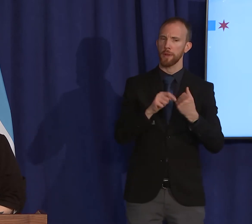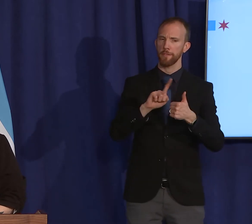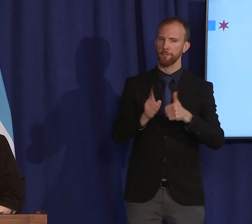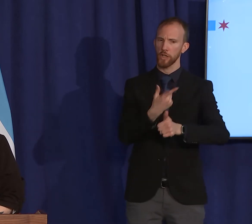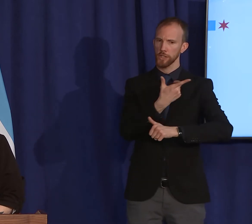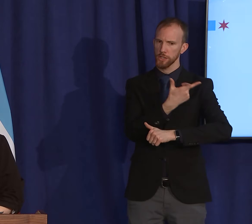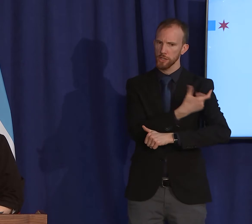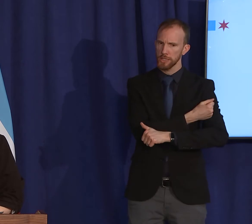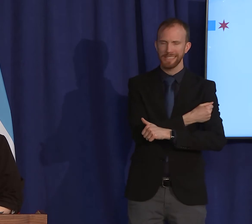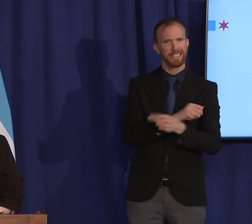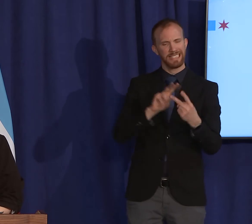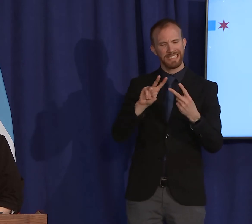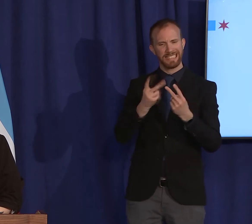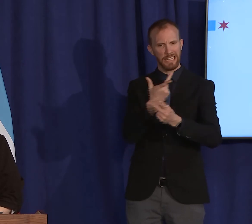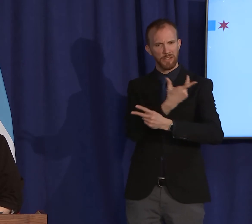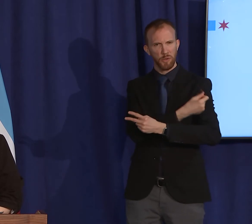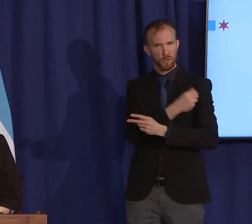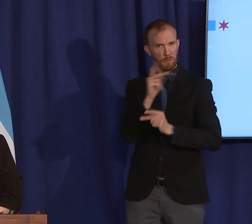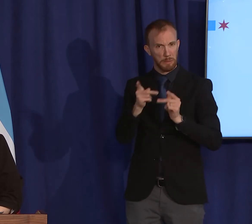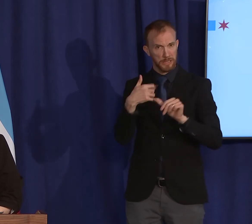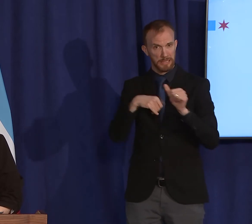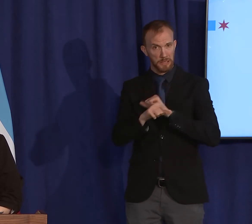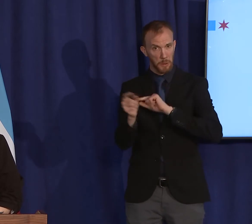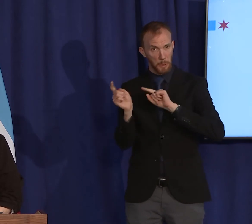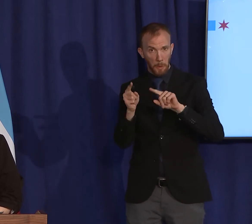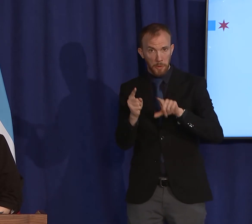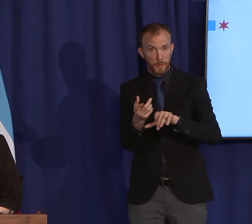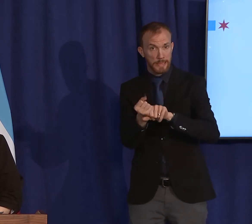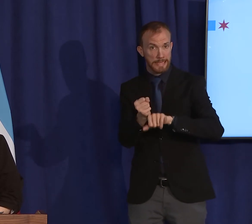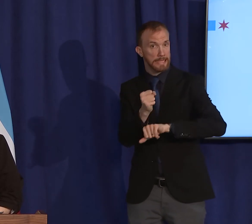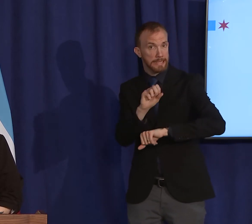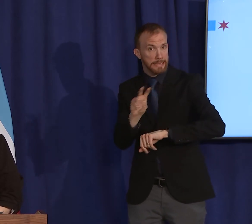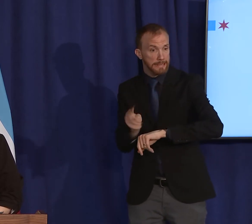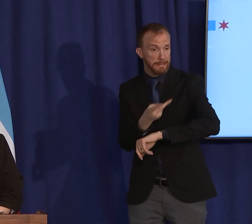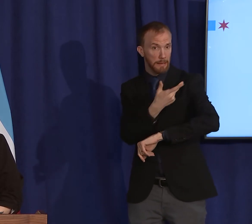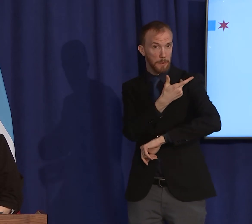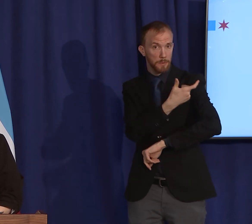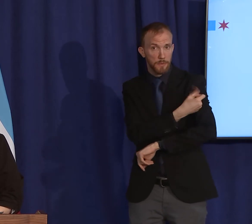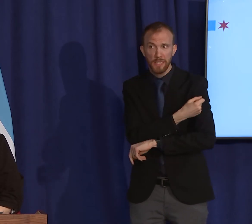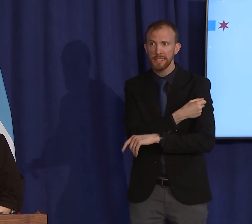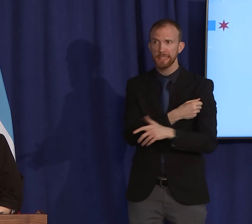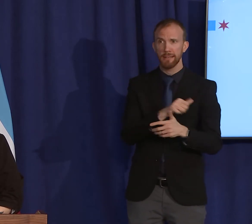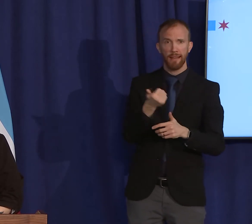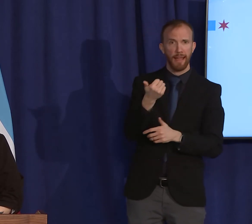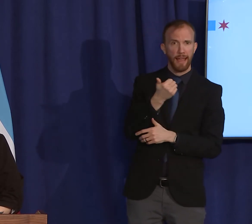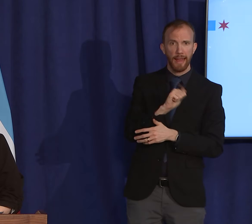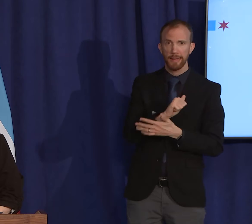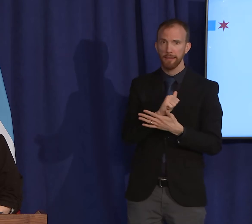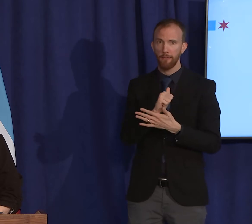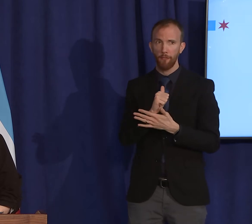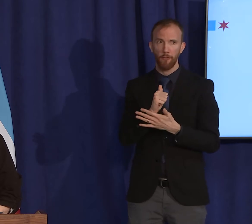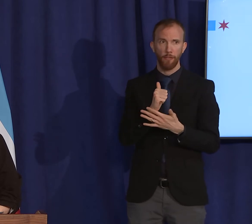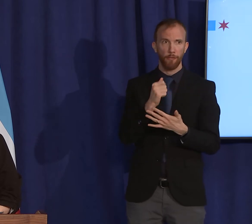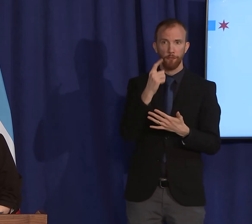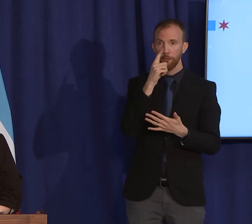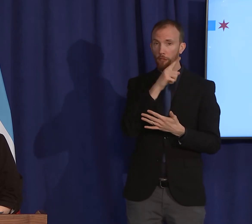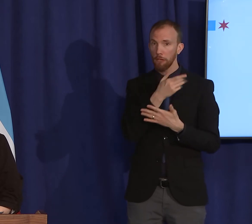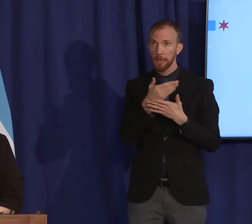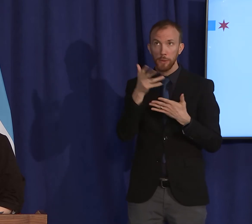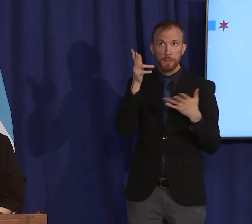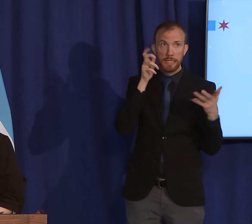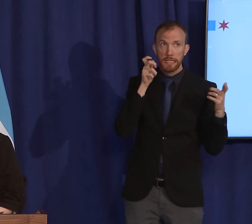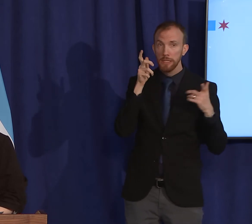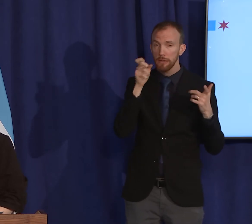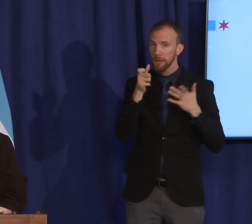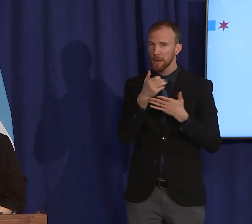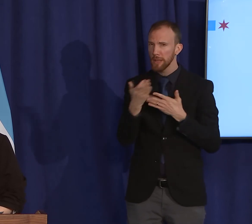get their second doses at the rate you'd hoped for? Are there myths you'd like to dispel with regard to that second dose? Yeah, great question. So we